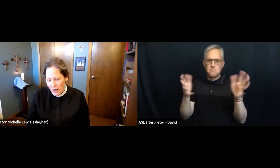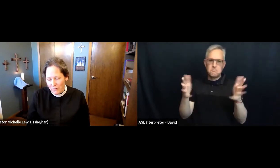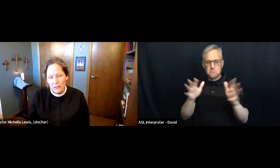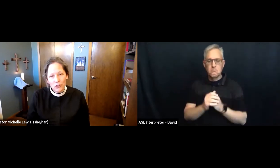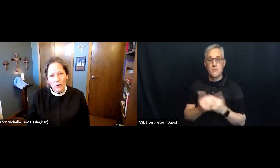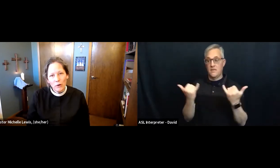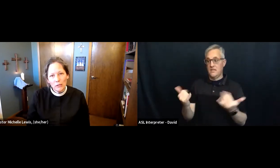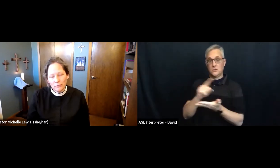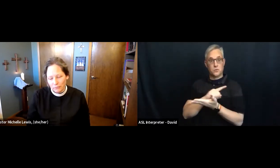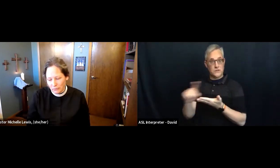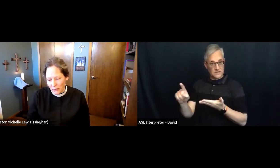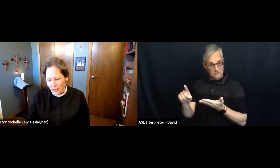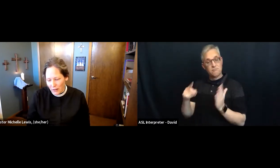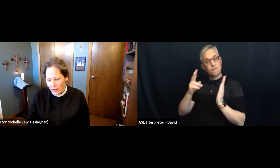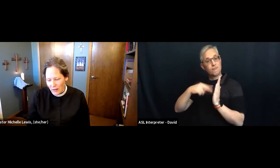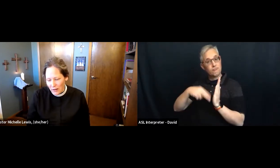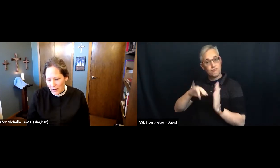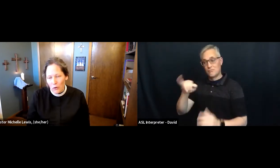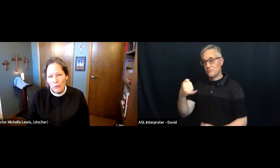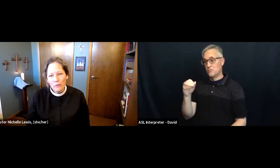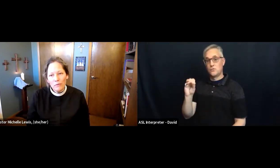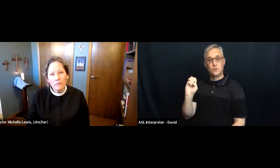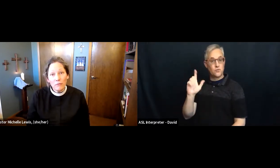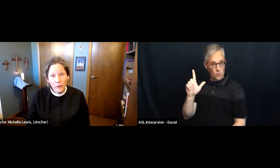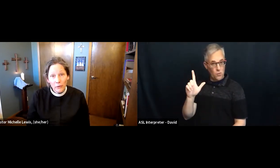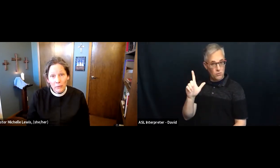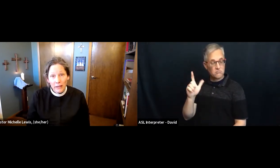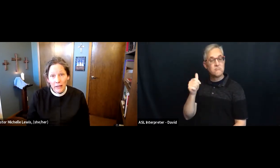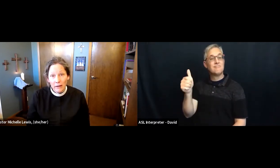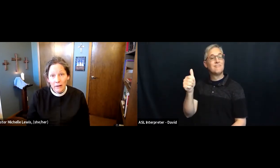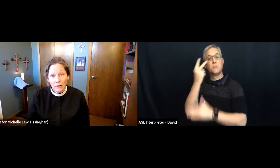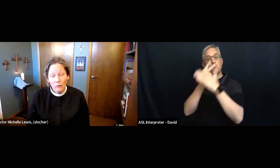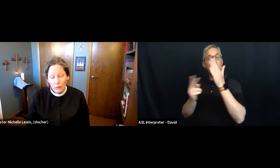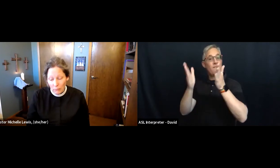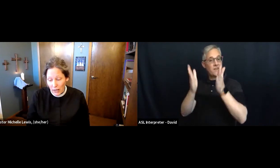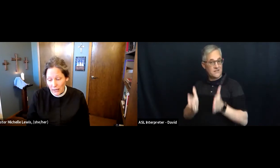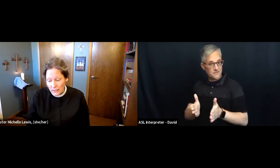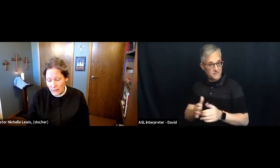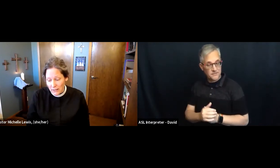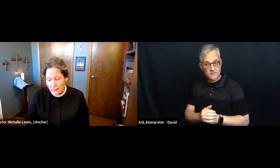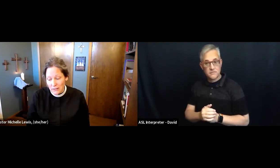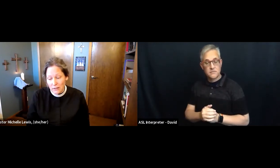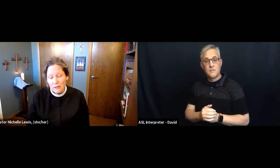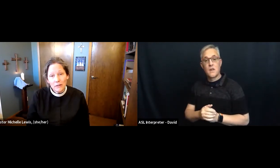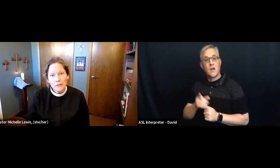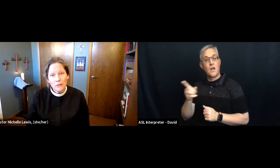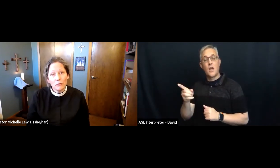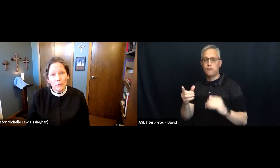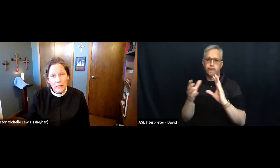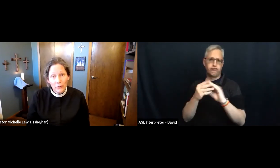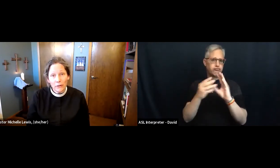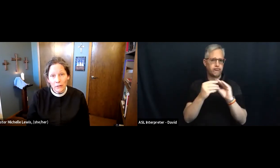the prophet Joel, who firmly reminds us